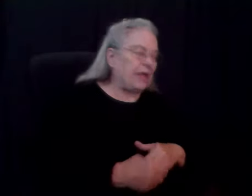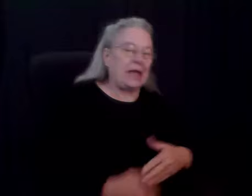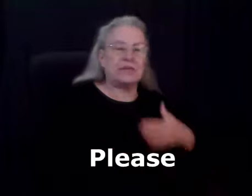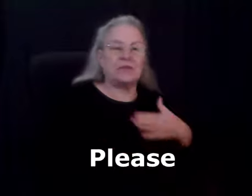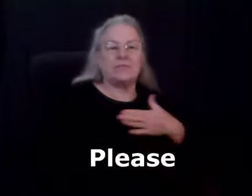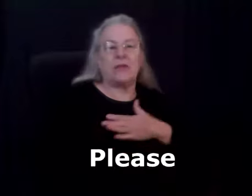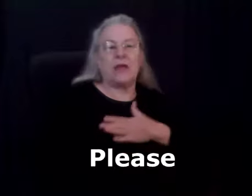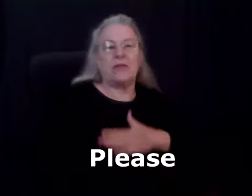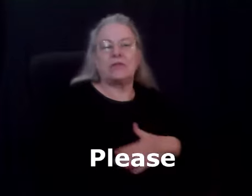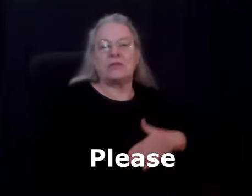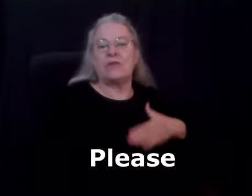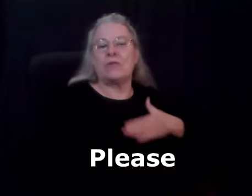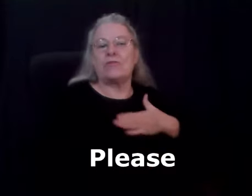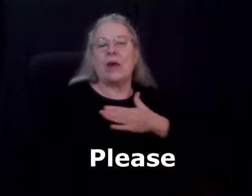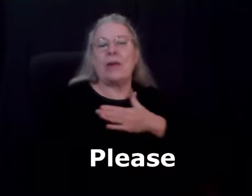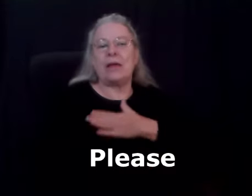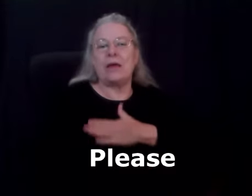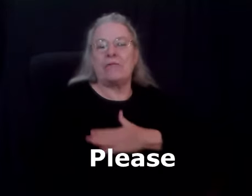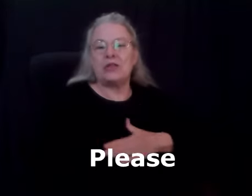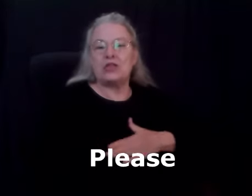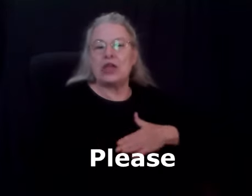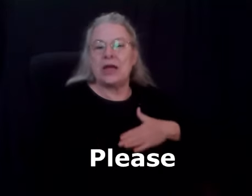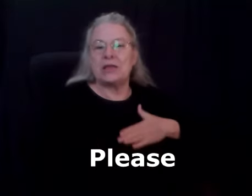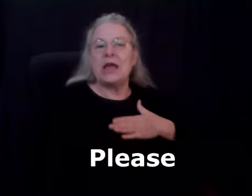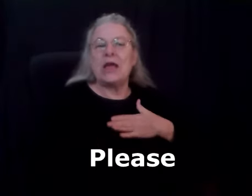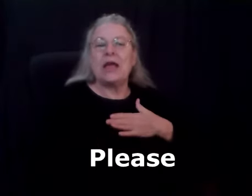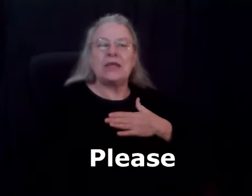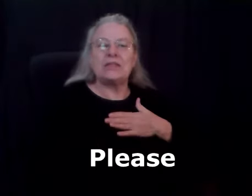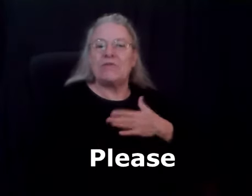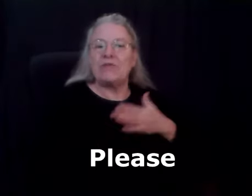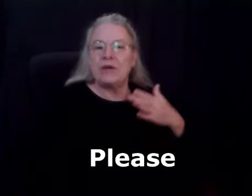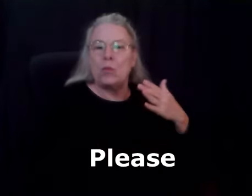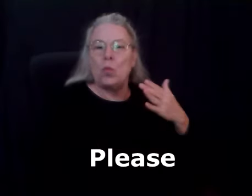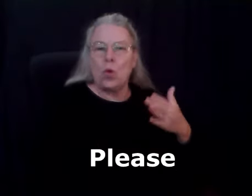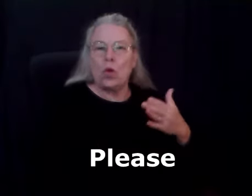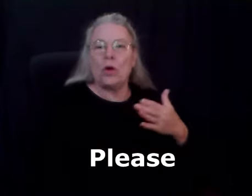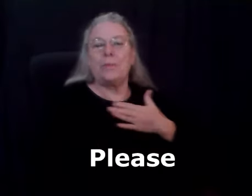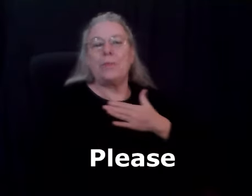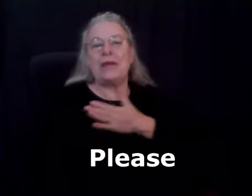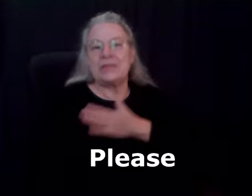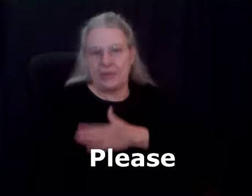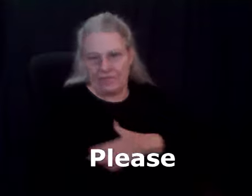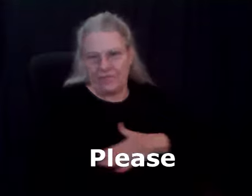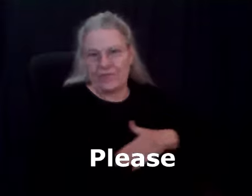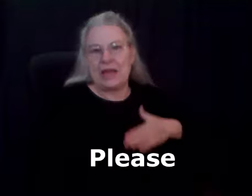Please. And that's the rubbing of the chest. It's a very warm, pleasant feeling.